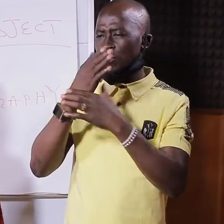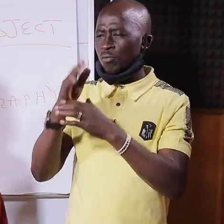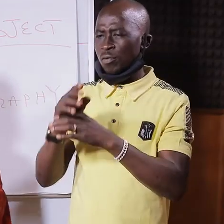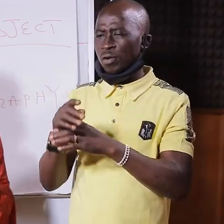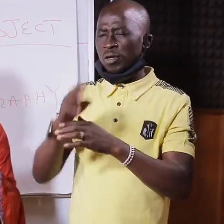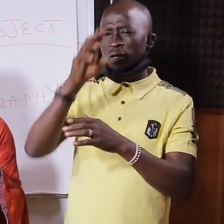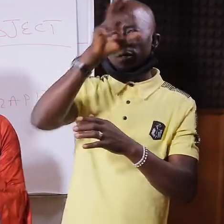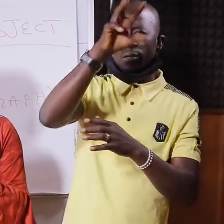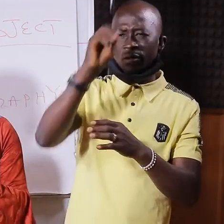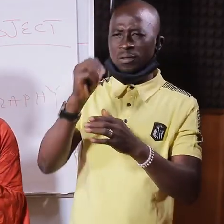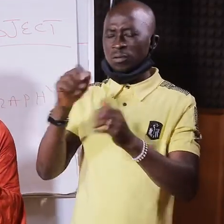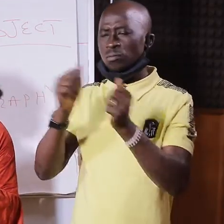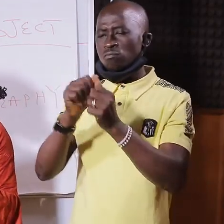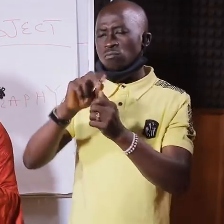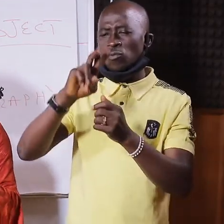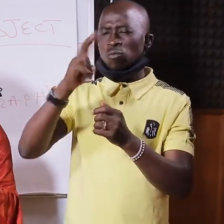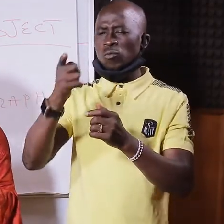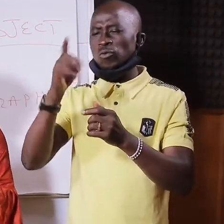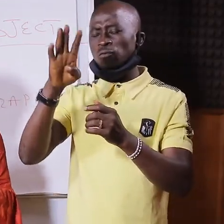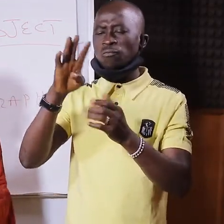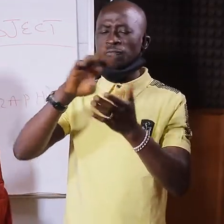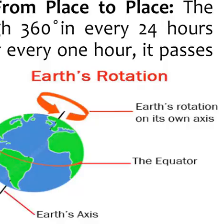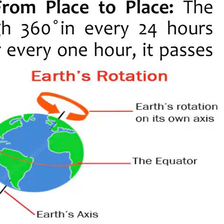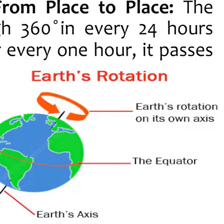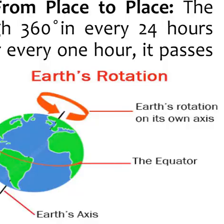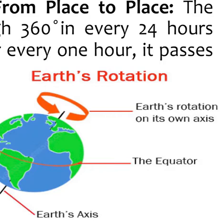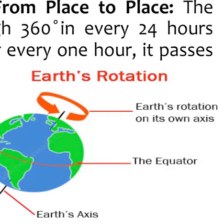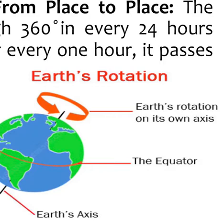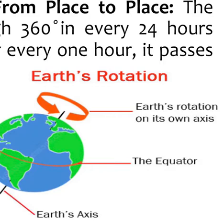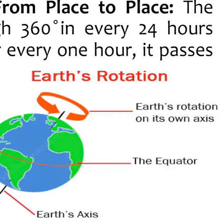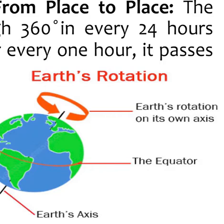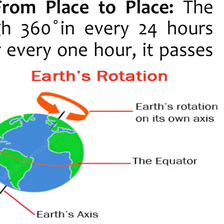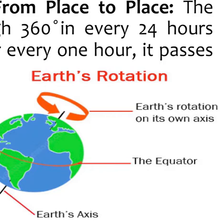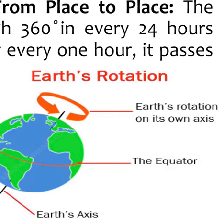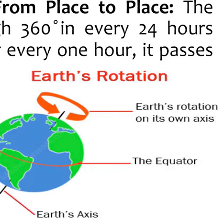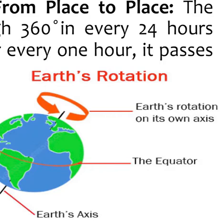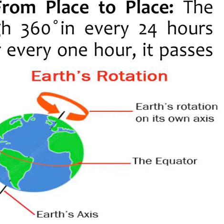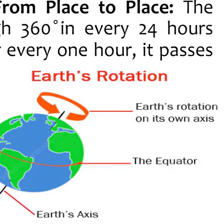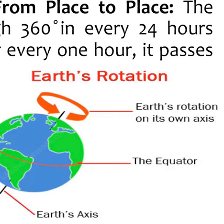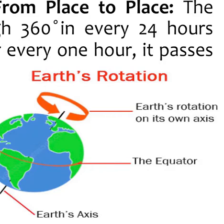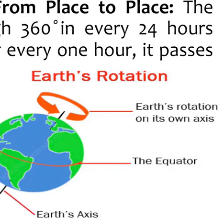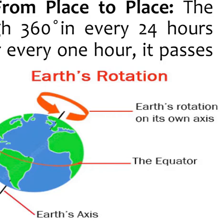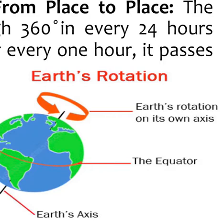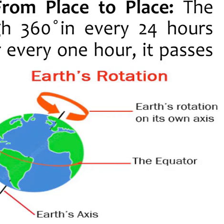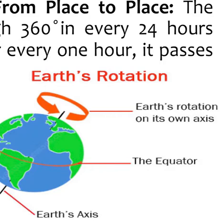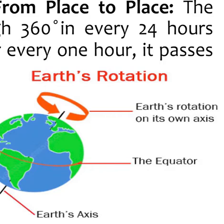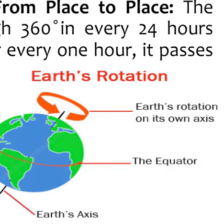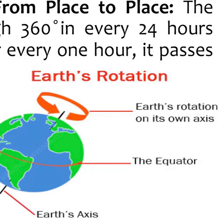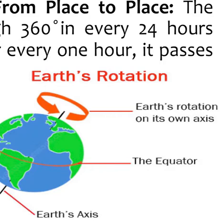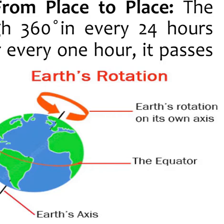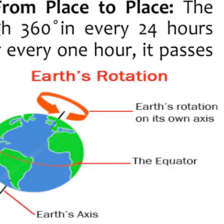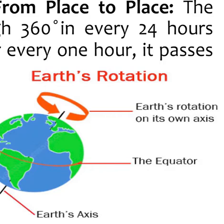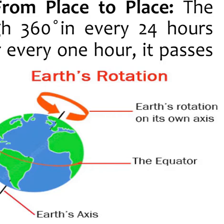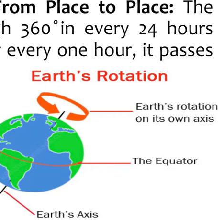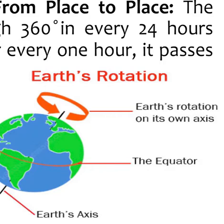360 degrees with 24 hours, you will find out that for every 15 degrees is 1 hour. This thereby